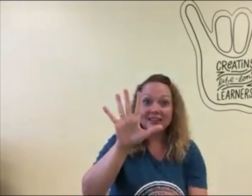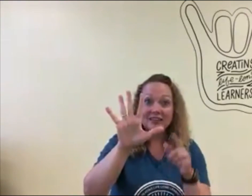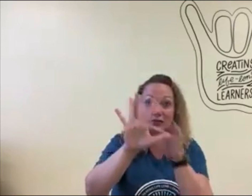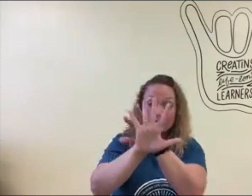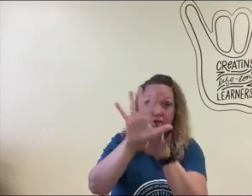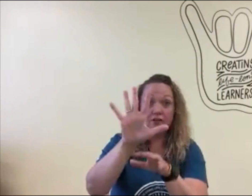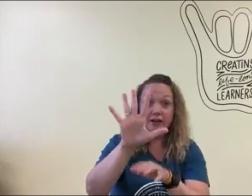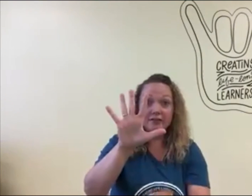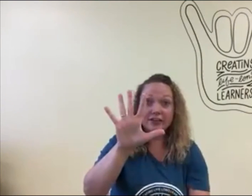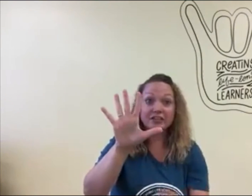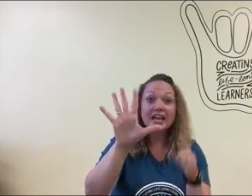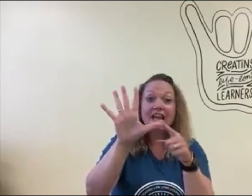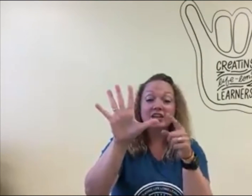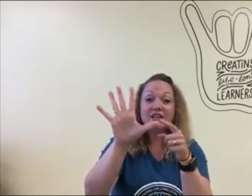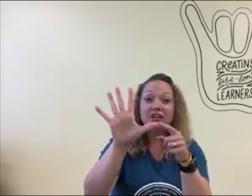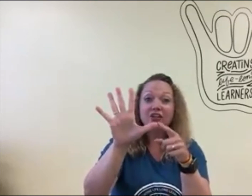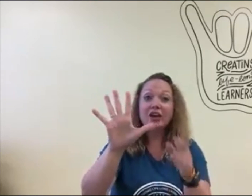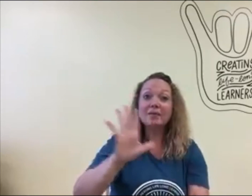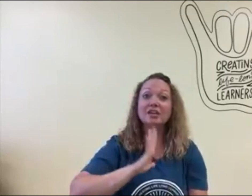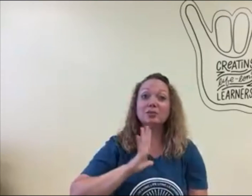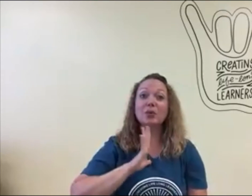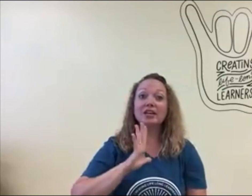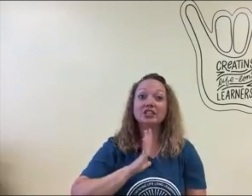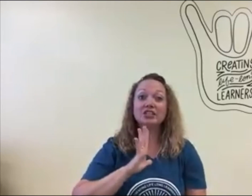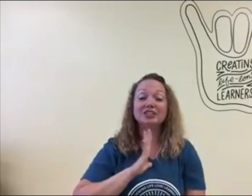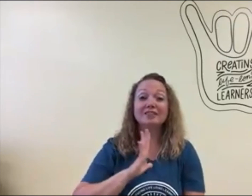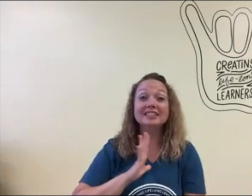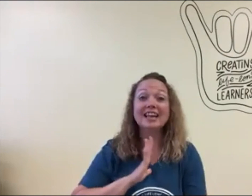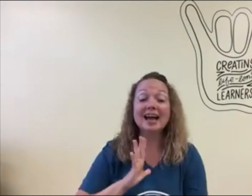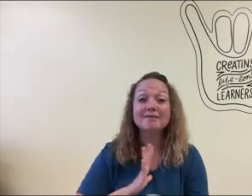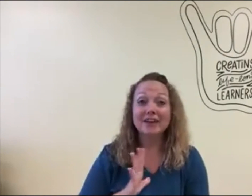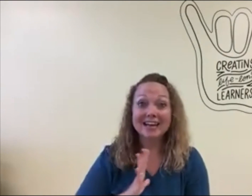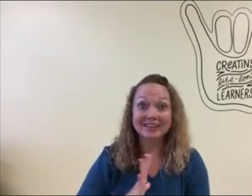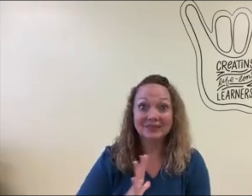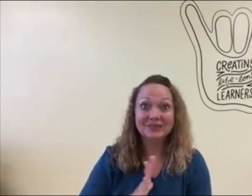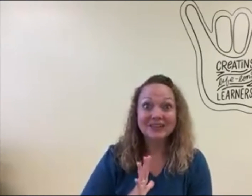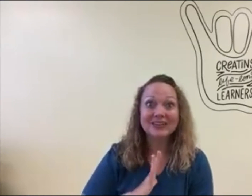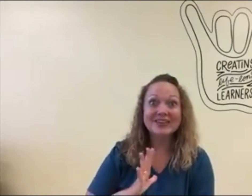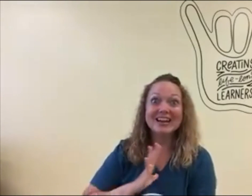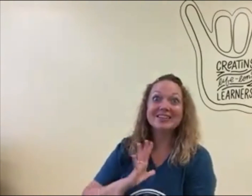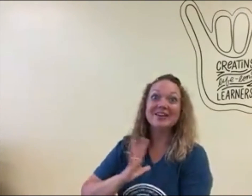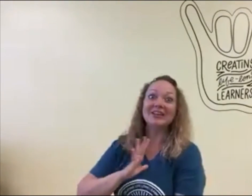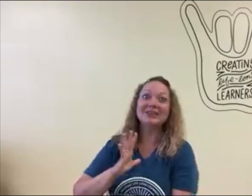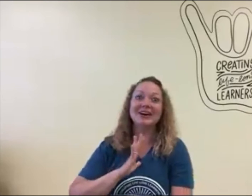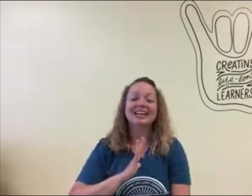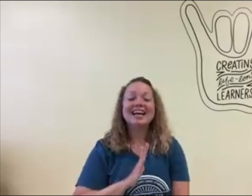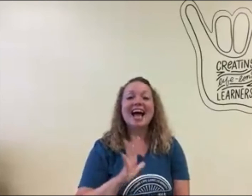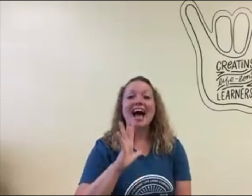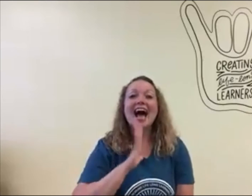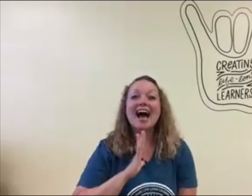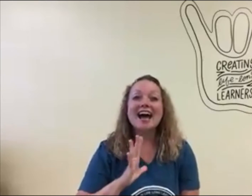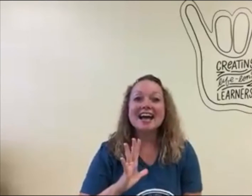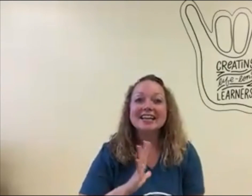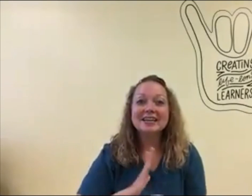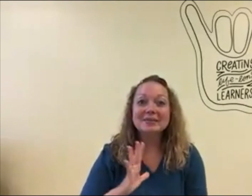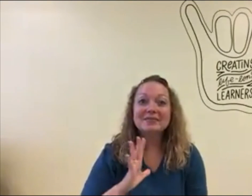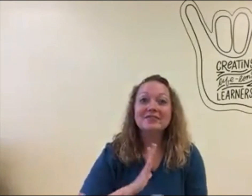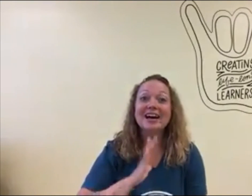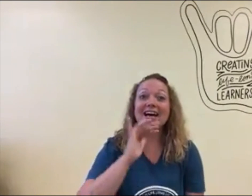So you have your all 5 fingers and you take your thumb and you point it to yourself and say, I'm fine. You ready? Follow along. I am